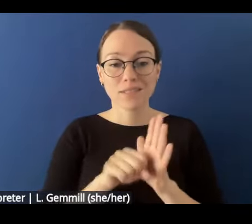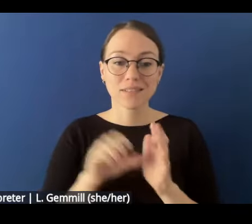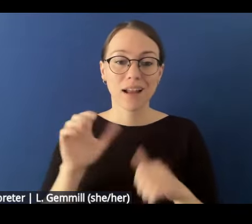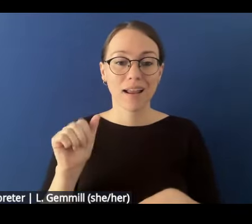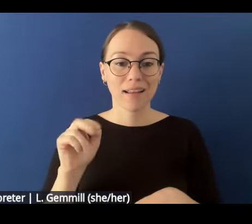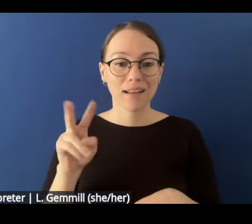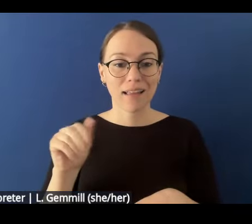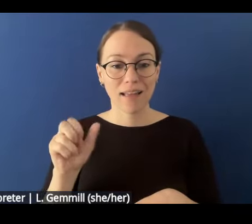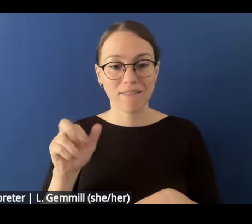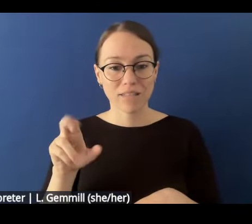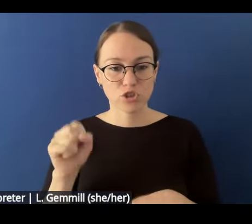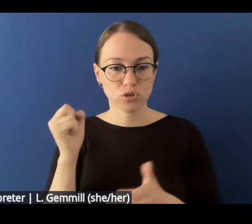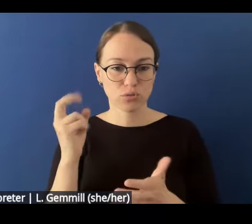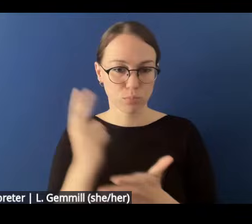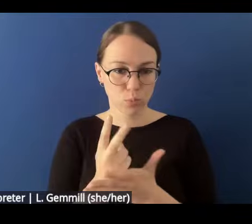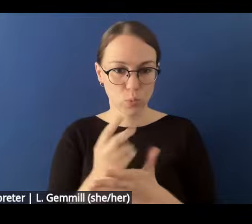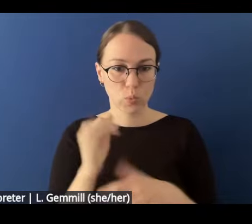No subsequent